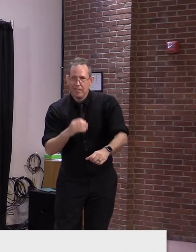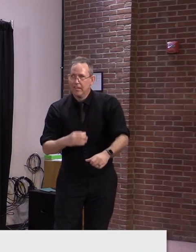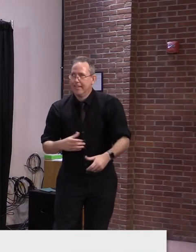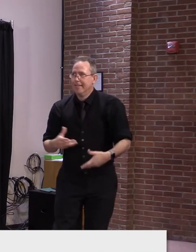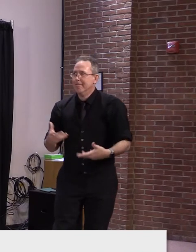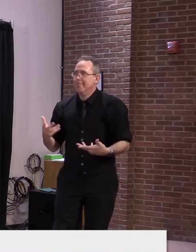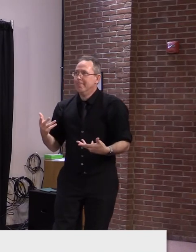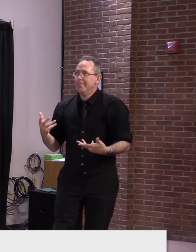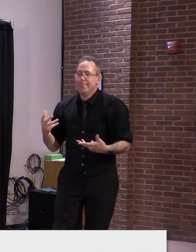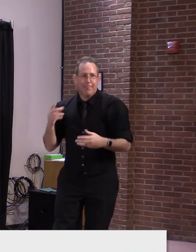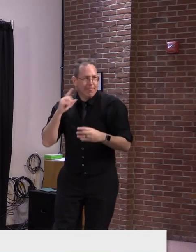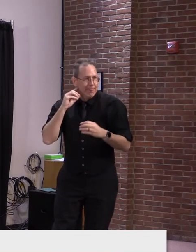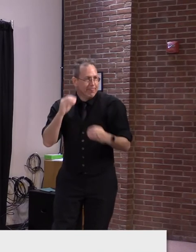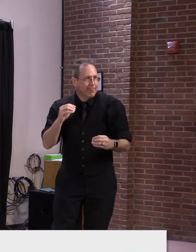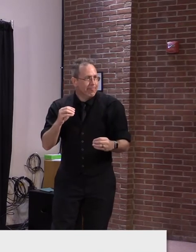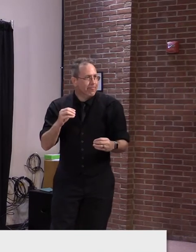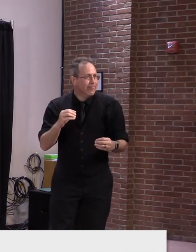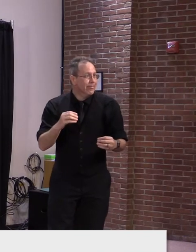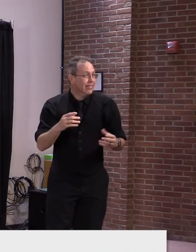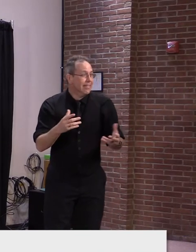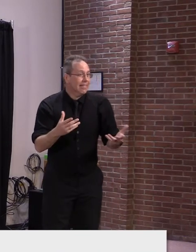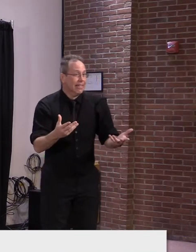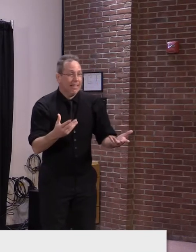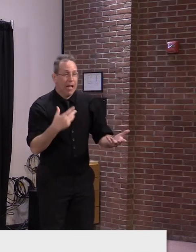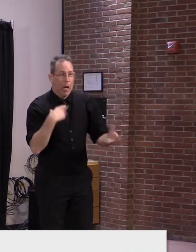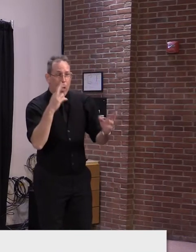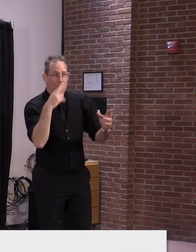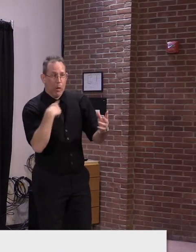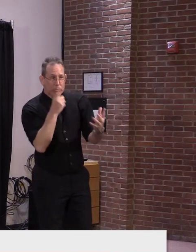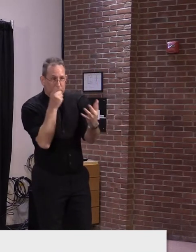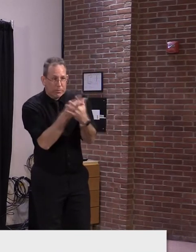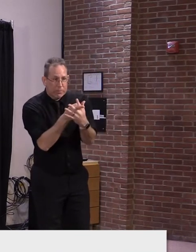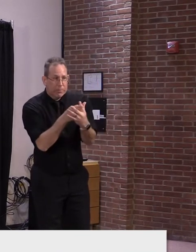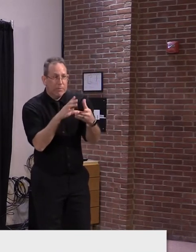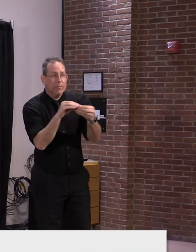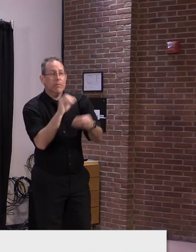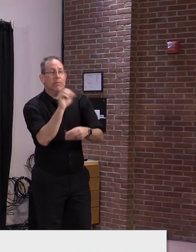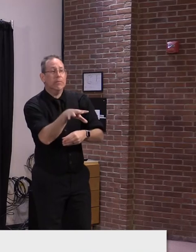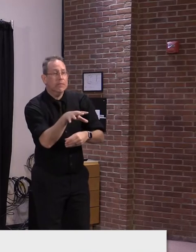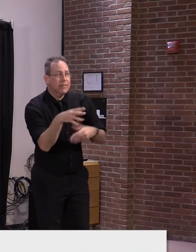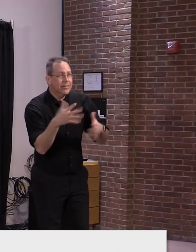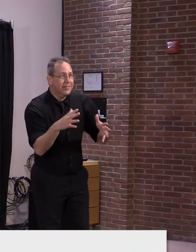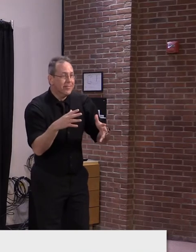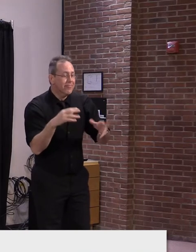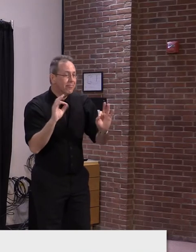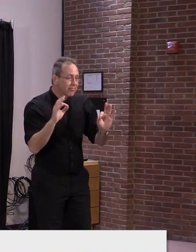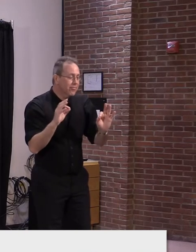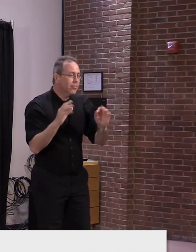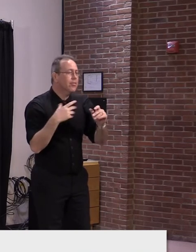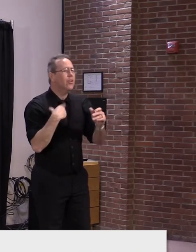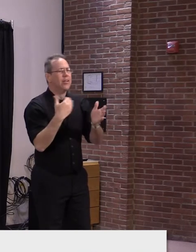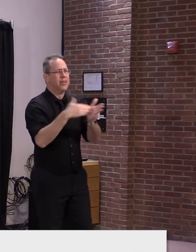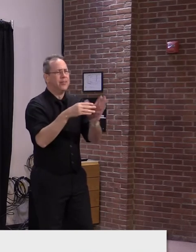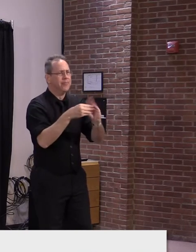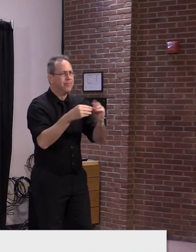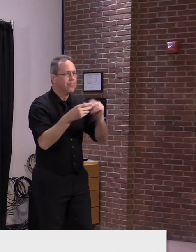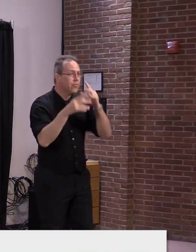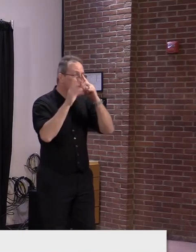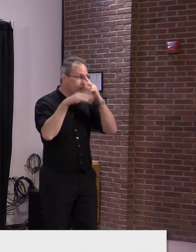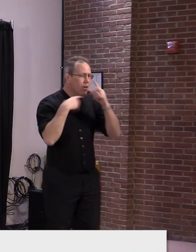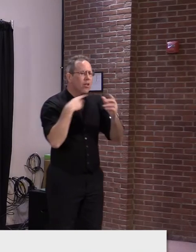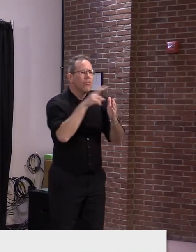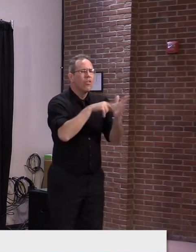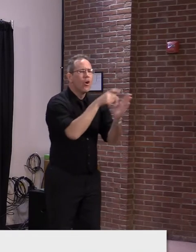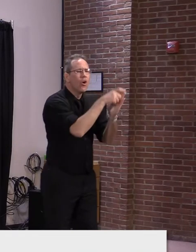So, barring any new input, what I can tell you is that most of the more recent literature